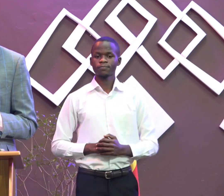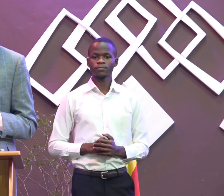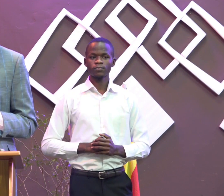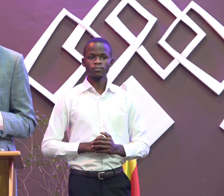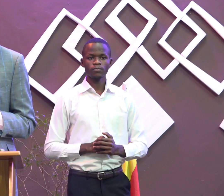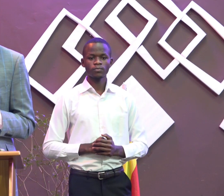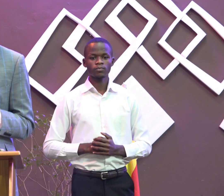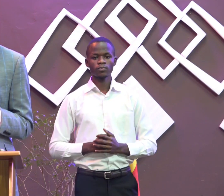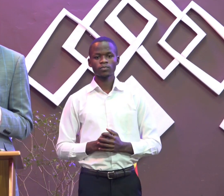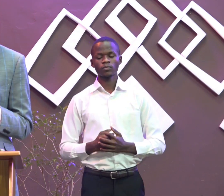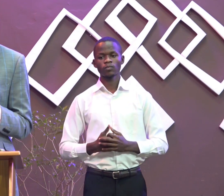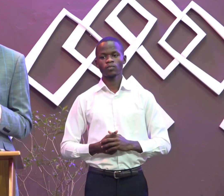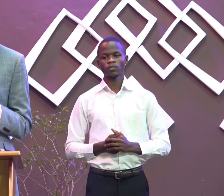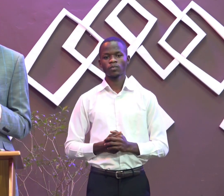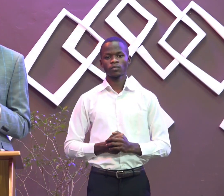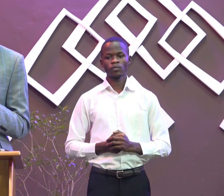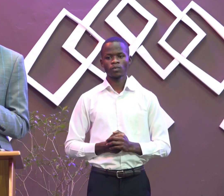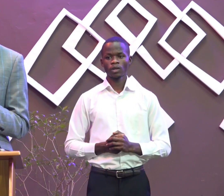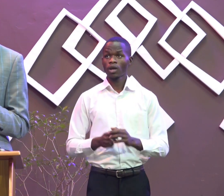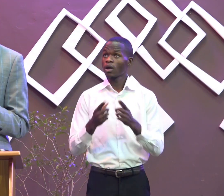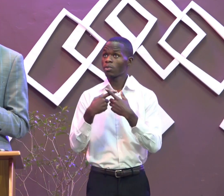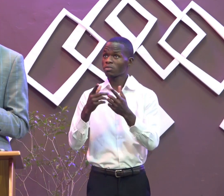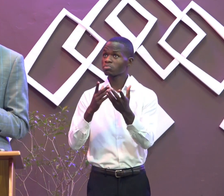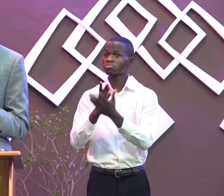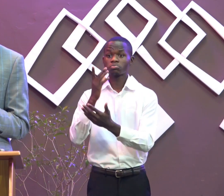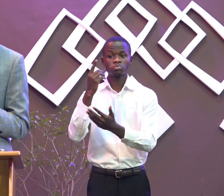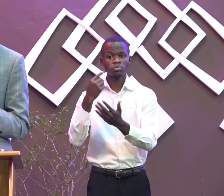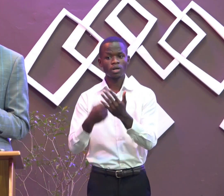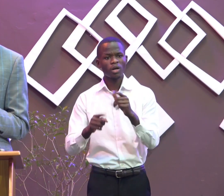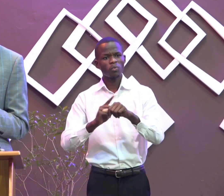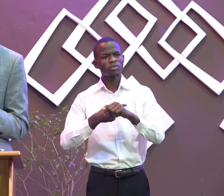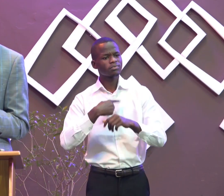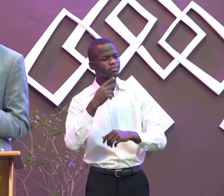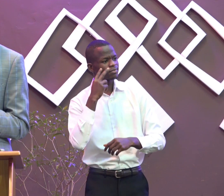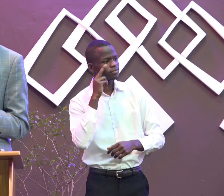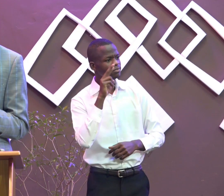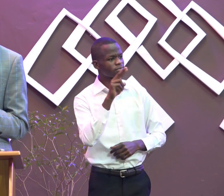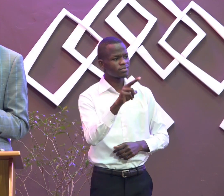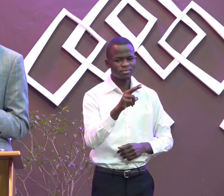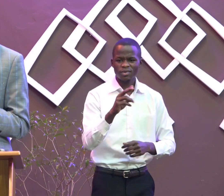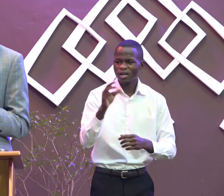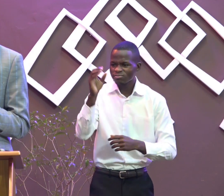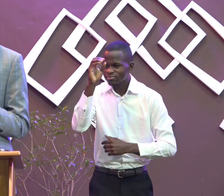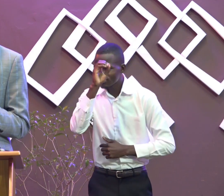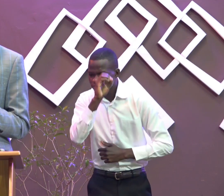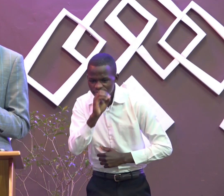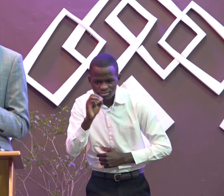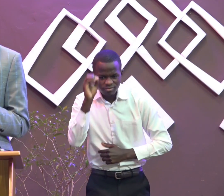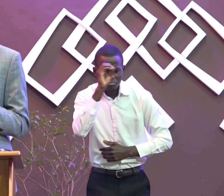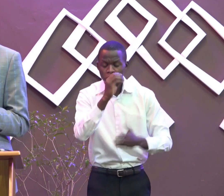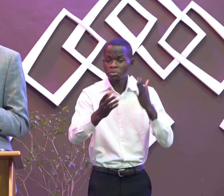place within Kasubi and we'll buy it. Nenga gemazimanga bo tunuluti no nyenya no nyanga